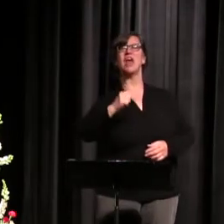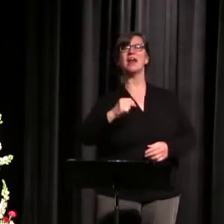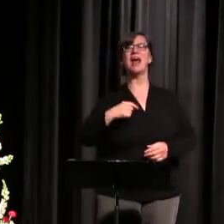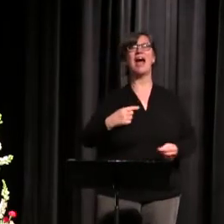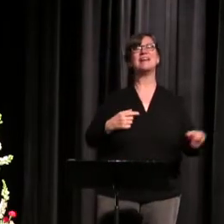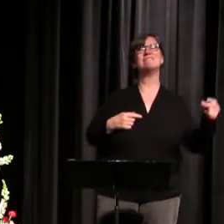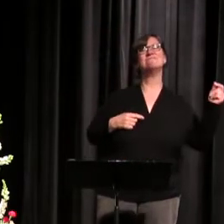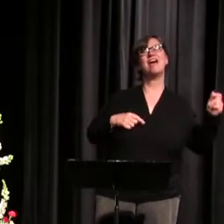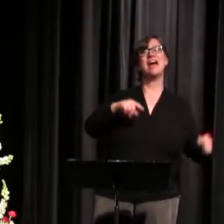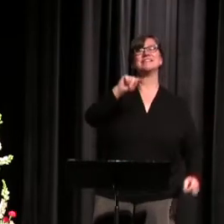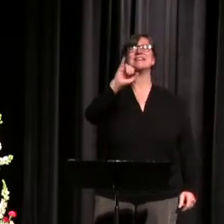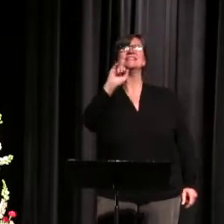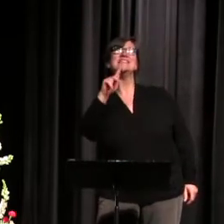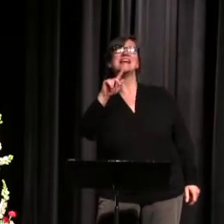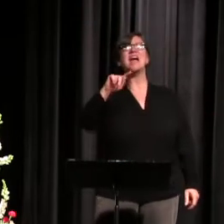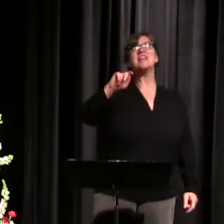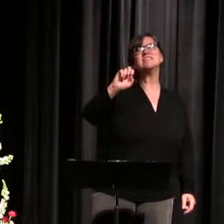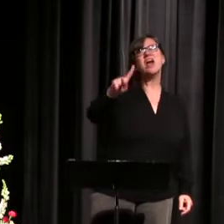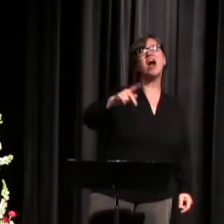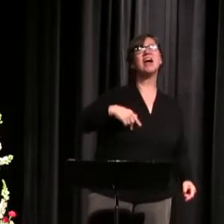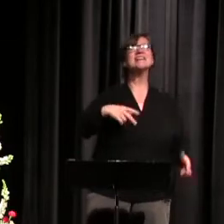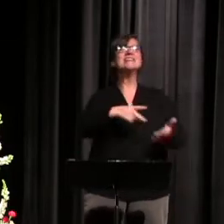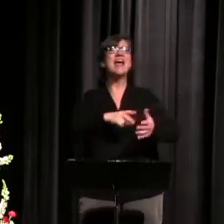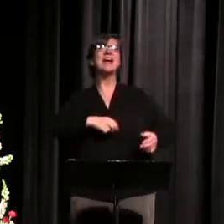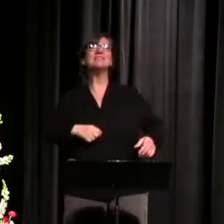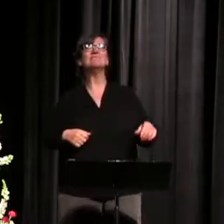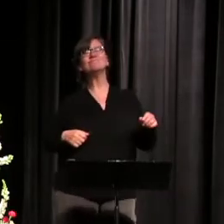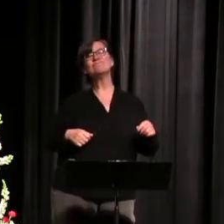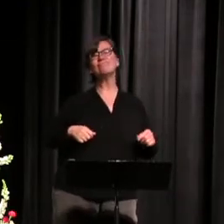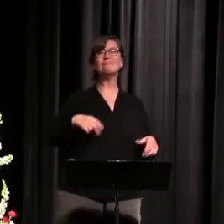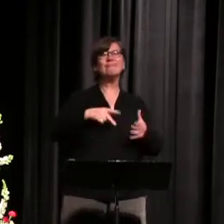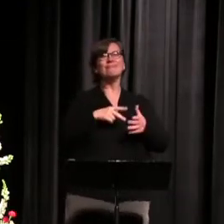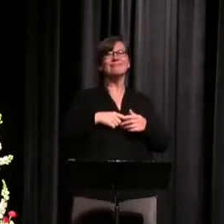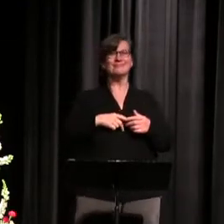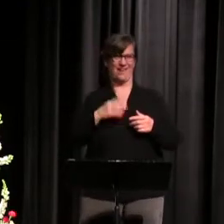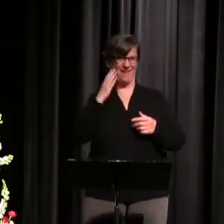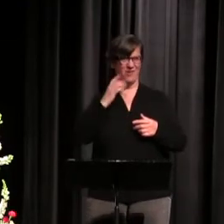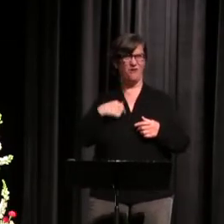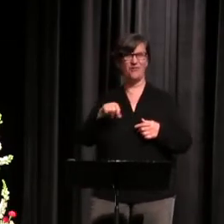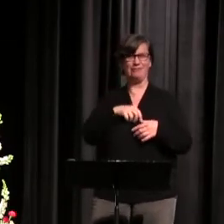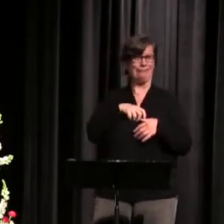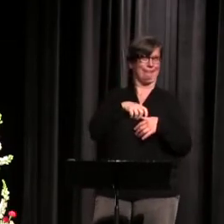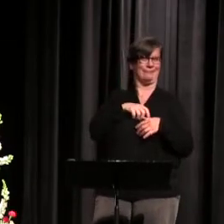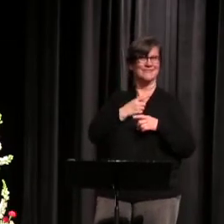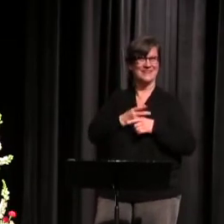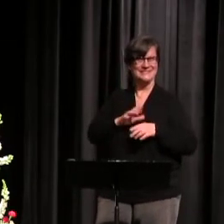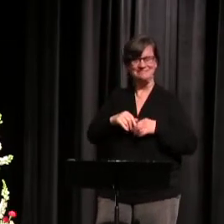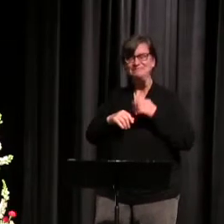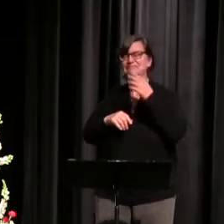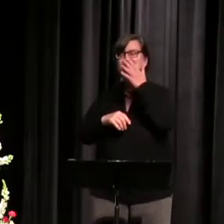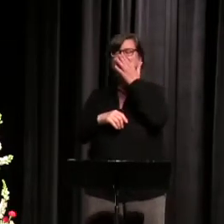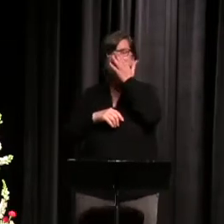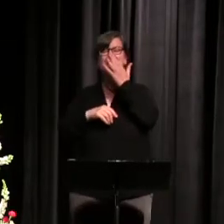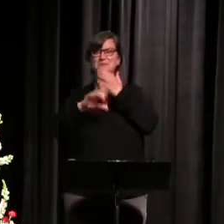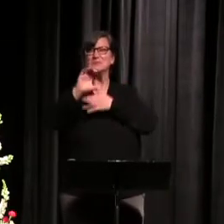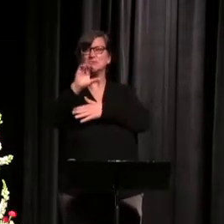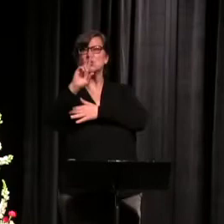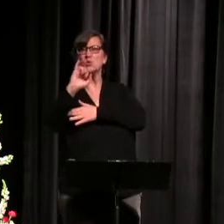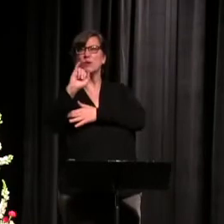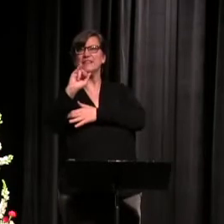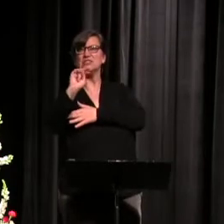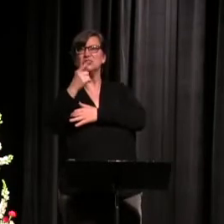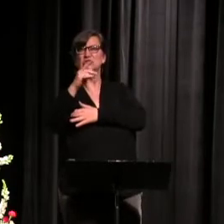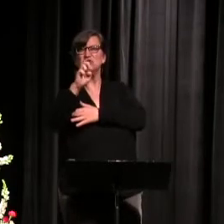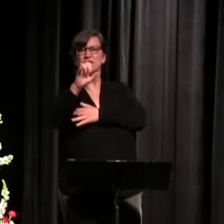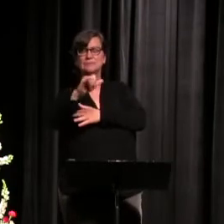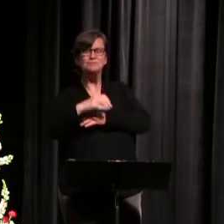I know, that was cringy, right? And just like you, I used only the finest sources the internet has to offer. I think it